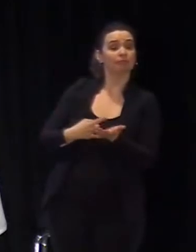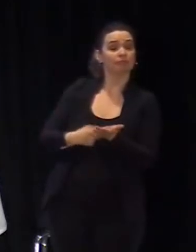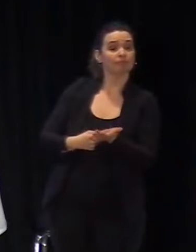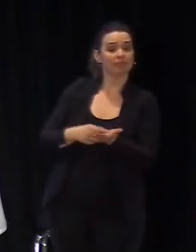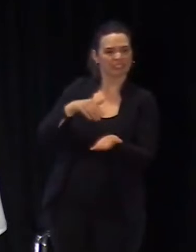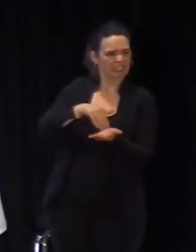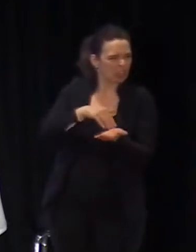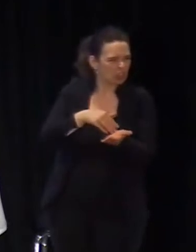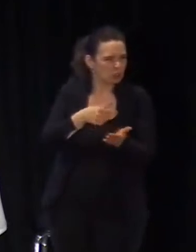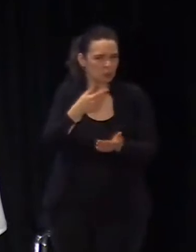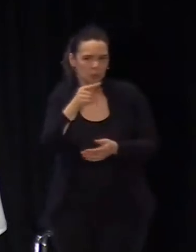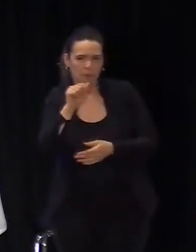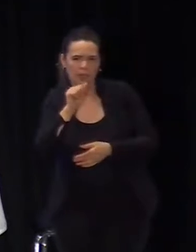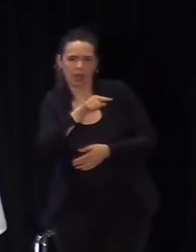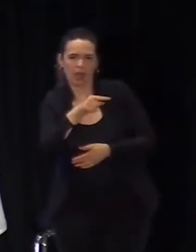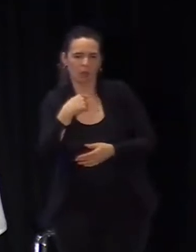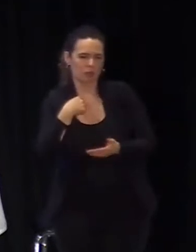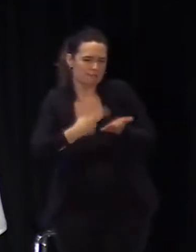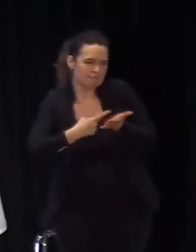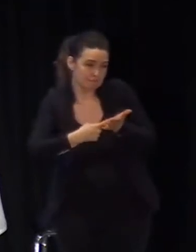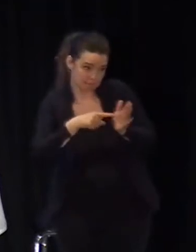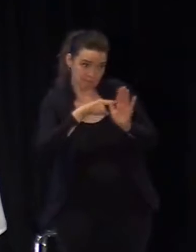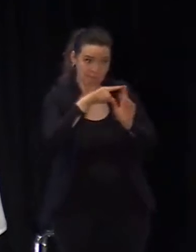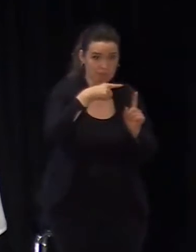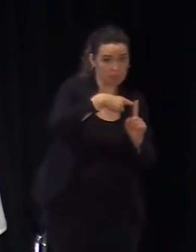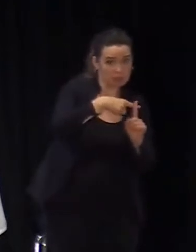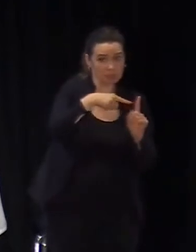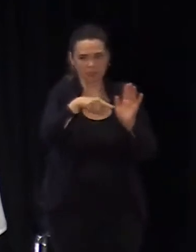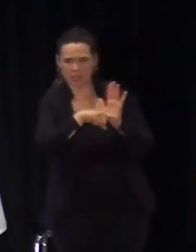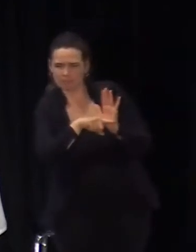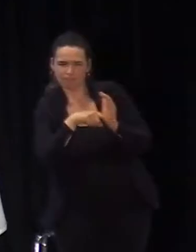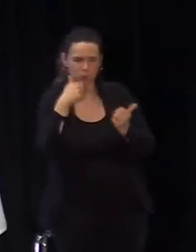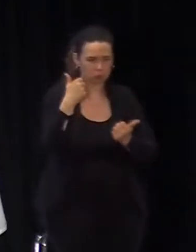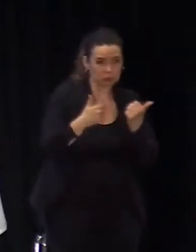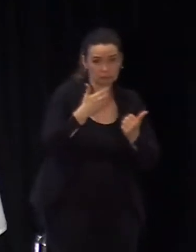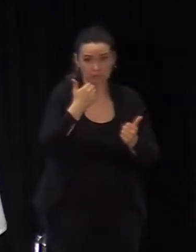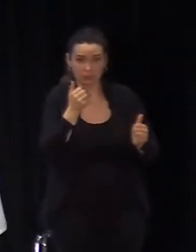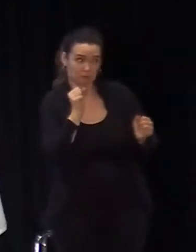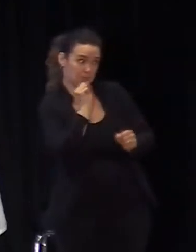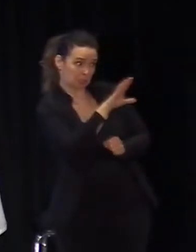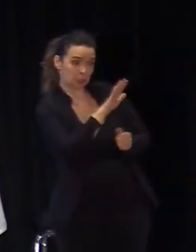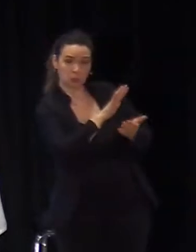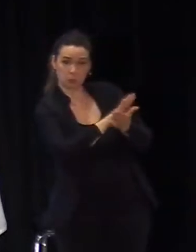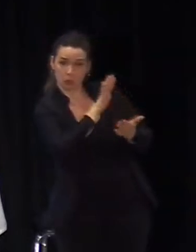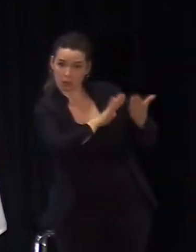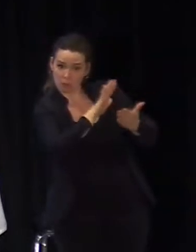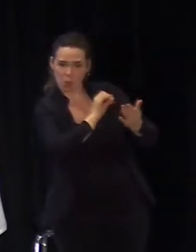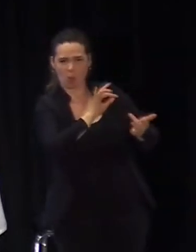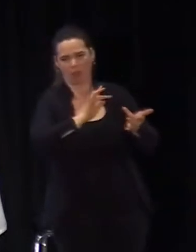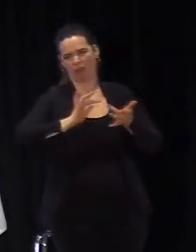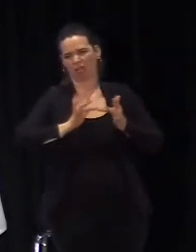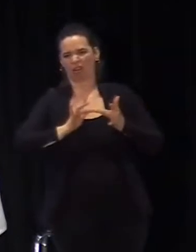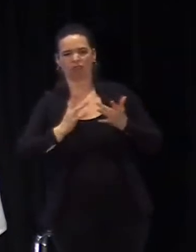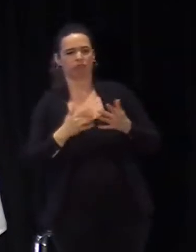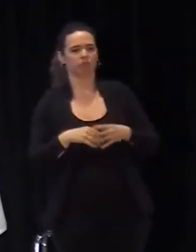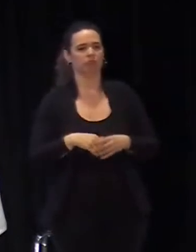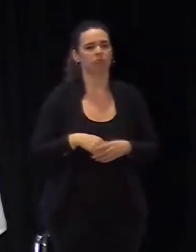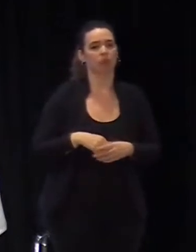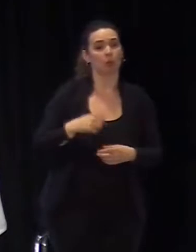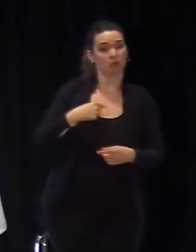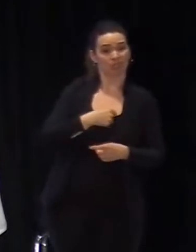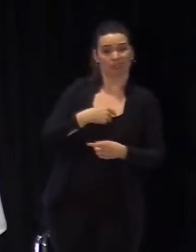quarantine protocols. We've encouraged people, and we encourage this throughout the whole process, but in the beginning of going back